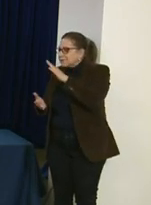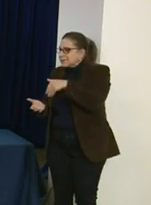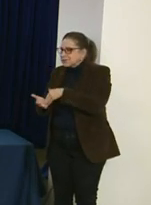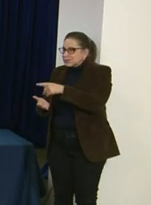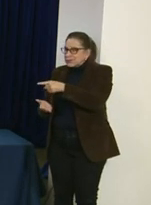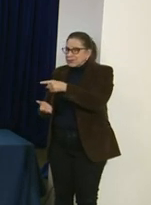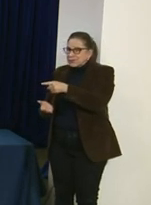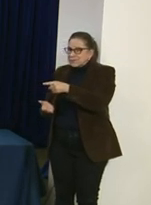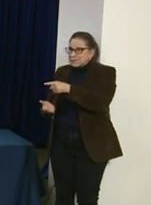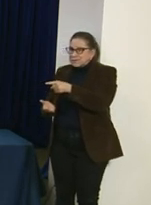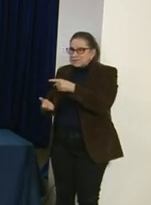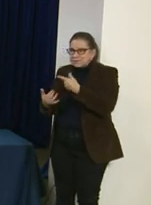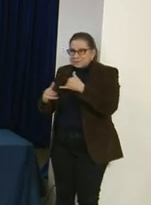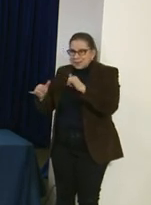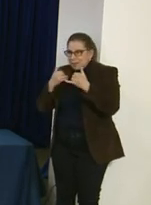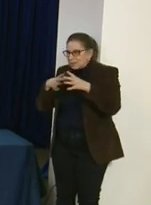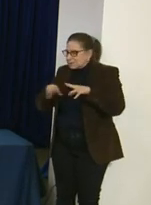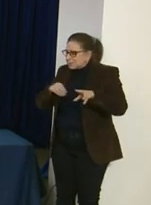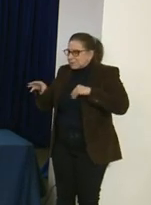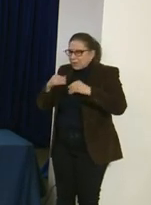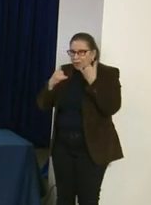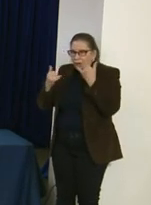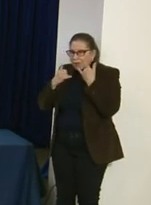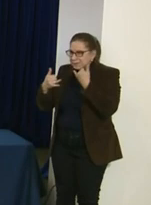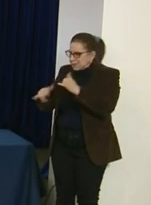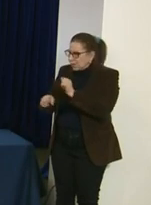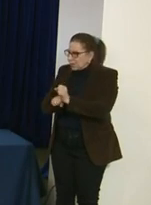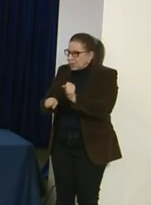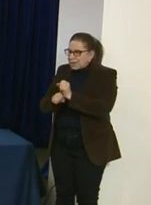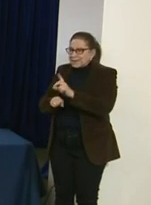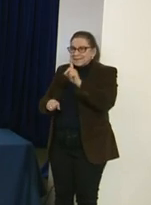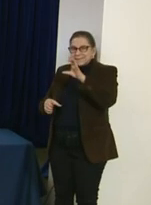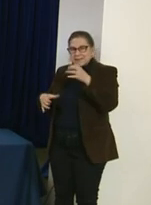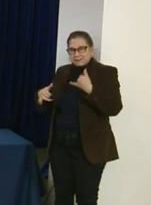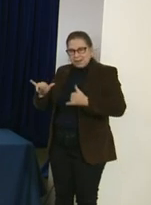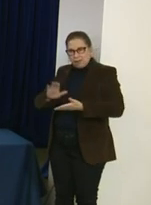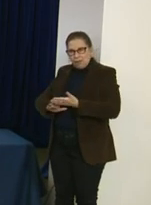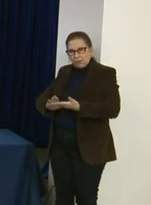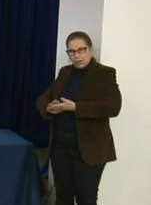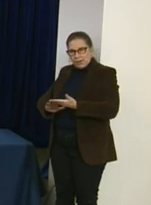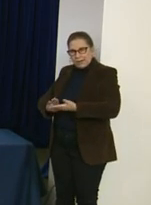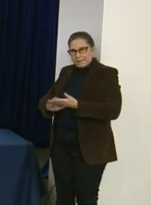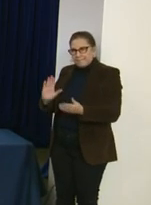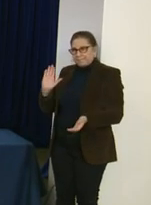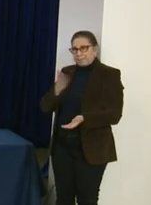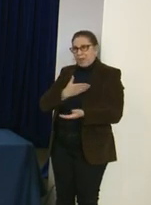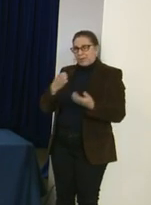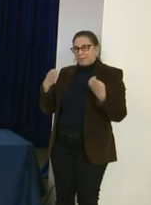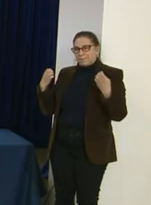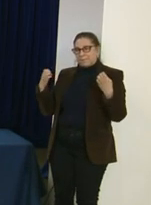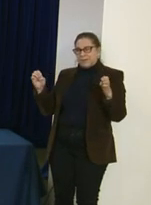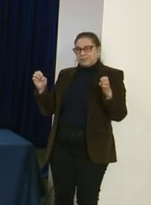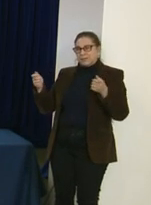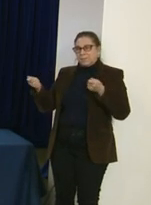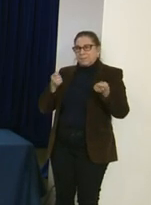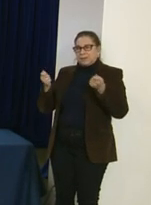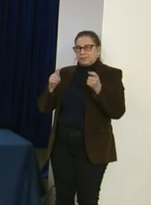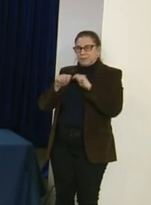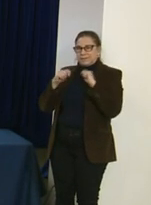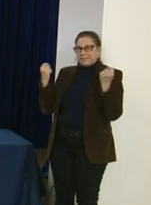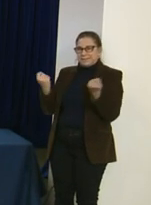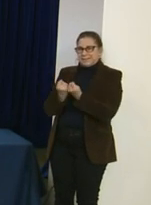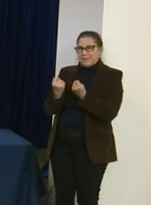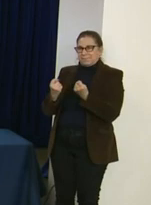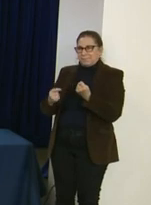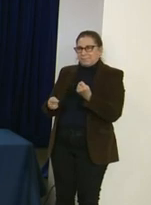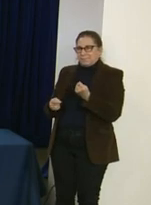making sure that the district is running. Our emergency management team at HCMA has